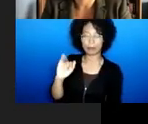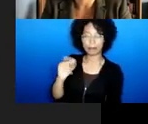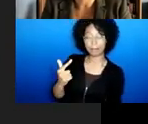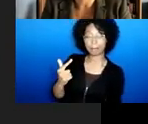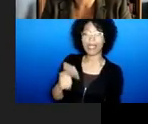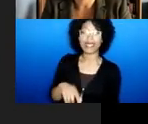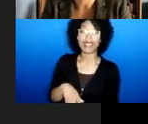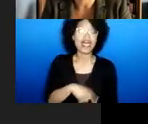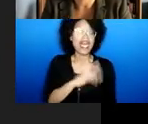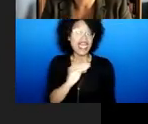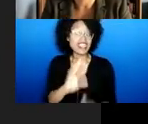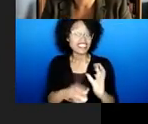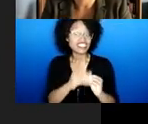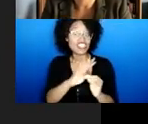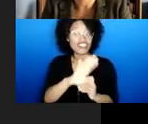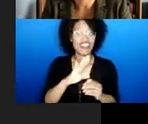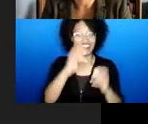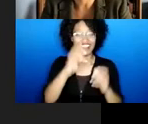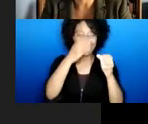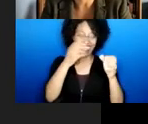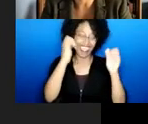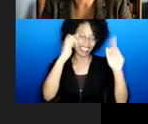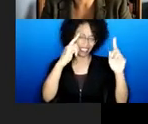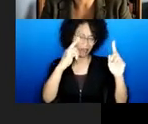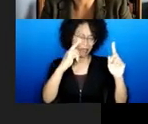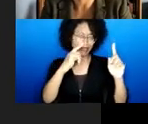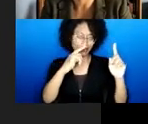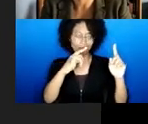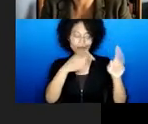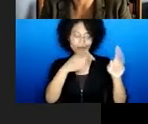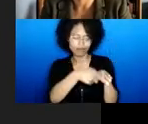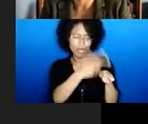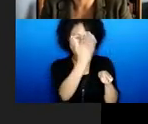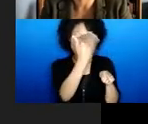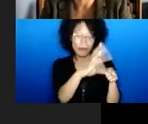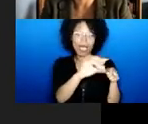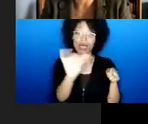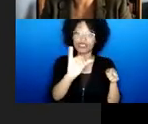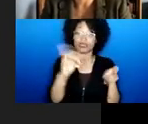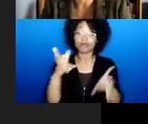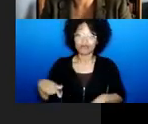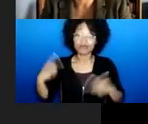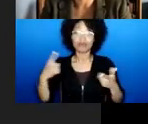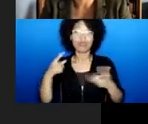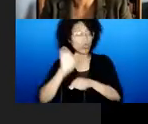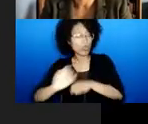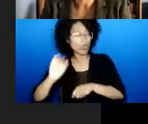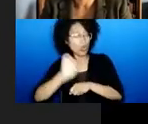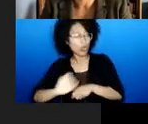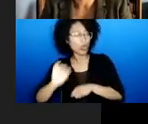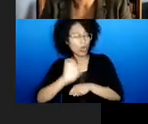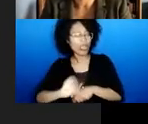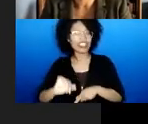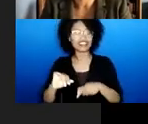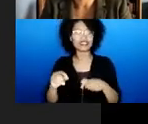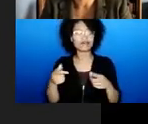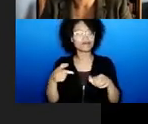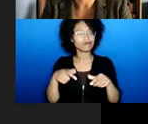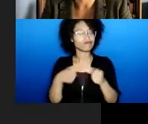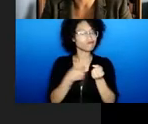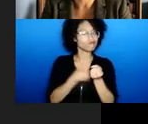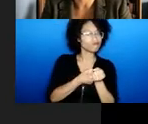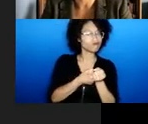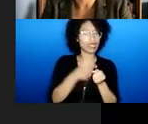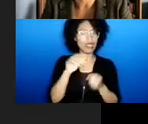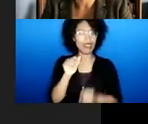because in addition to their academic charge, they have done a lot of work historically with AERA fighting and promoting